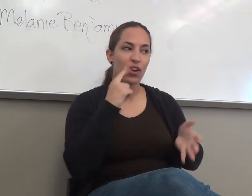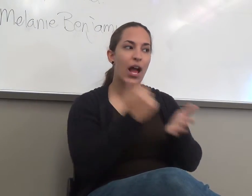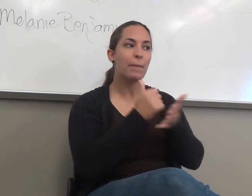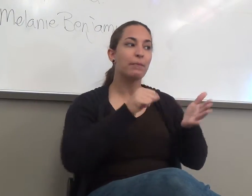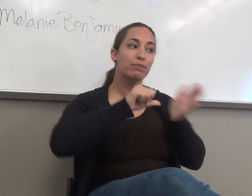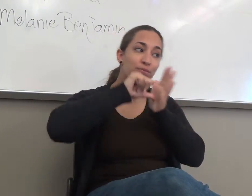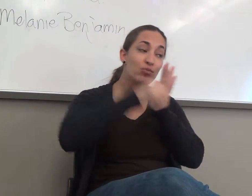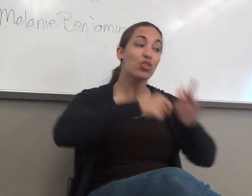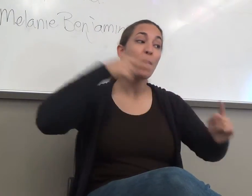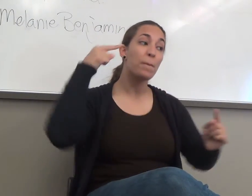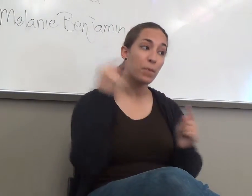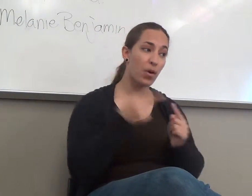Okay.